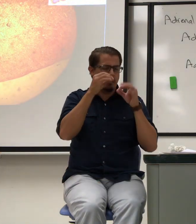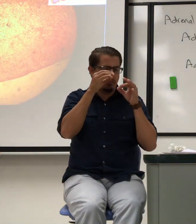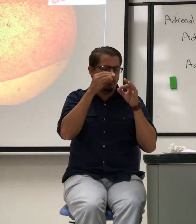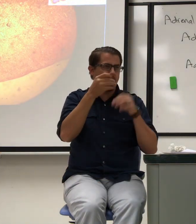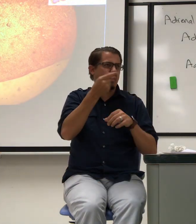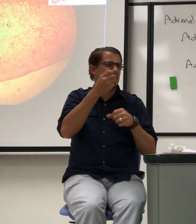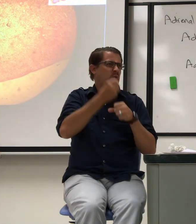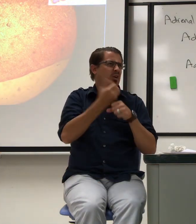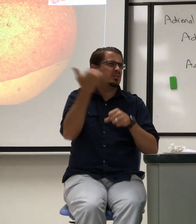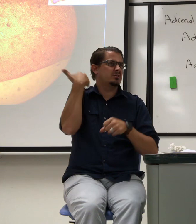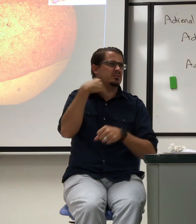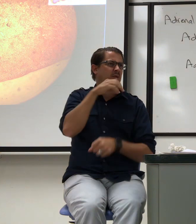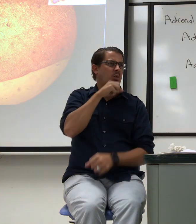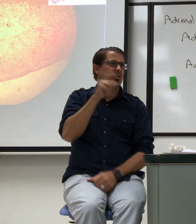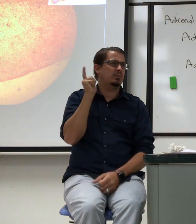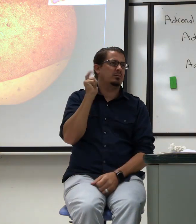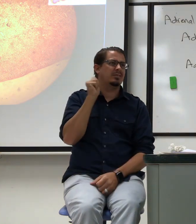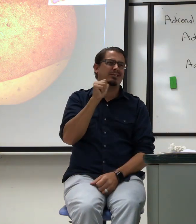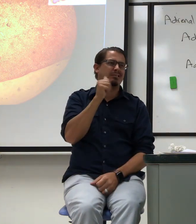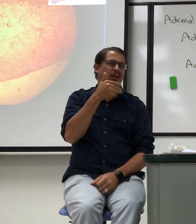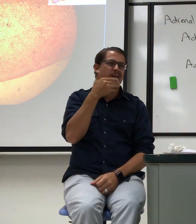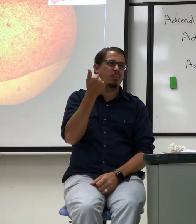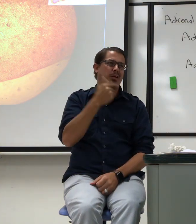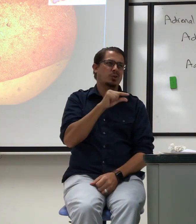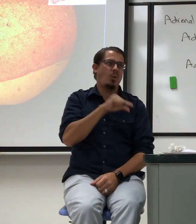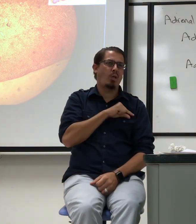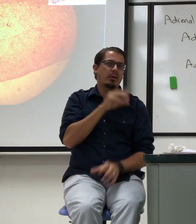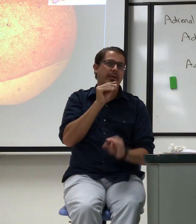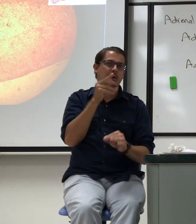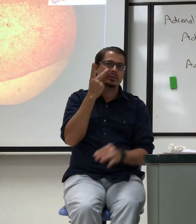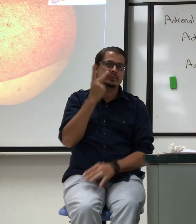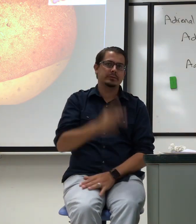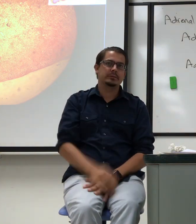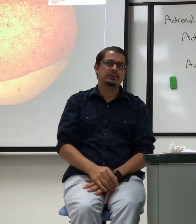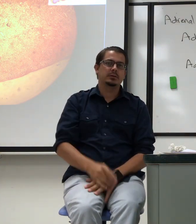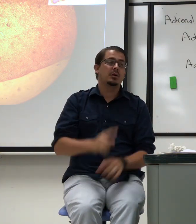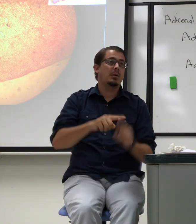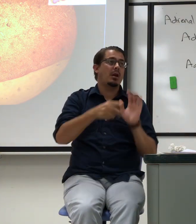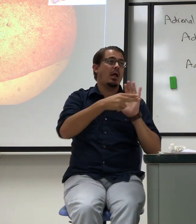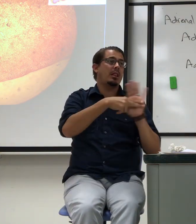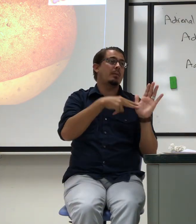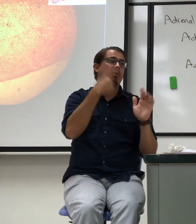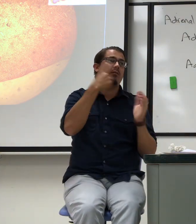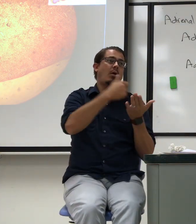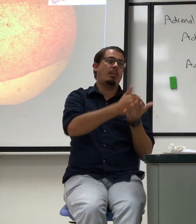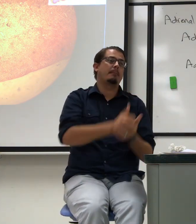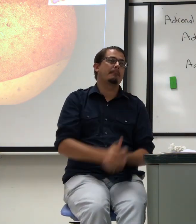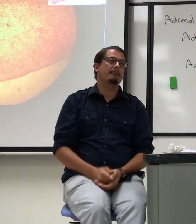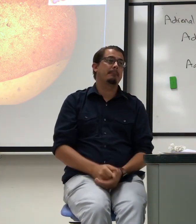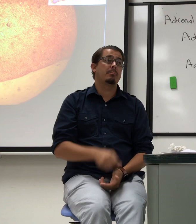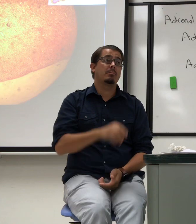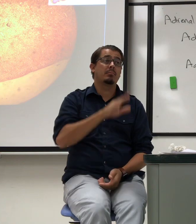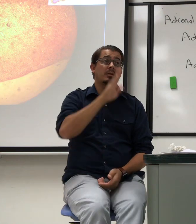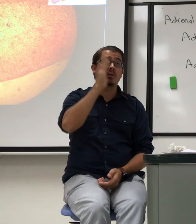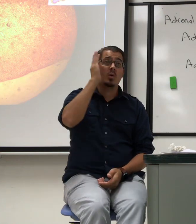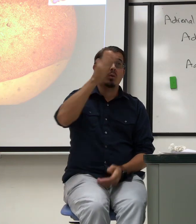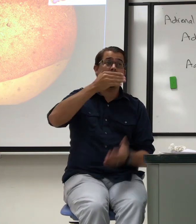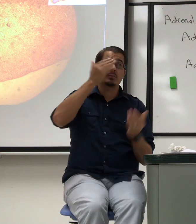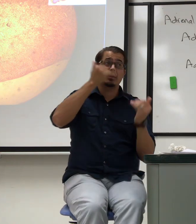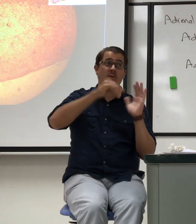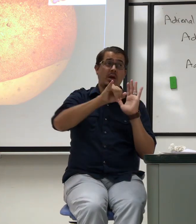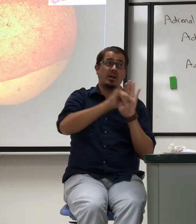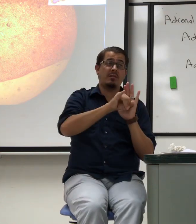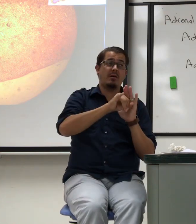few years ago. It's not the best quality, as you can clearly see, but I did label it to help you. You're expected to be able to identify